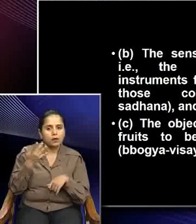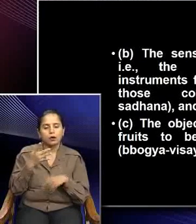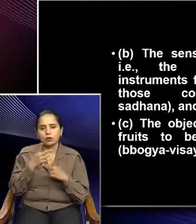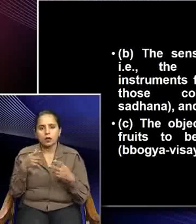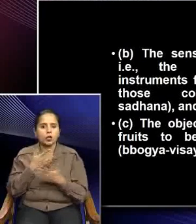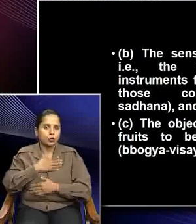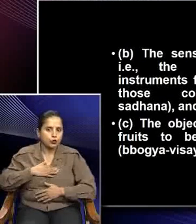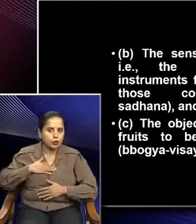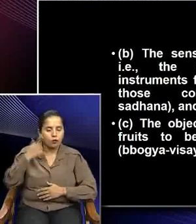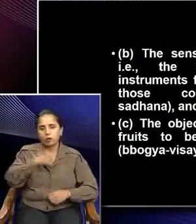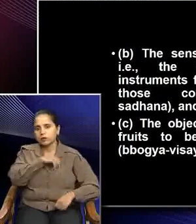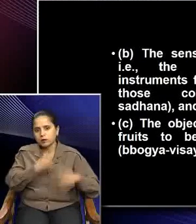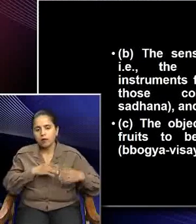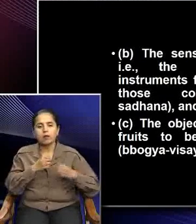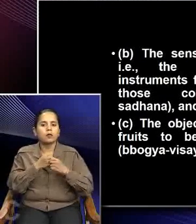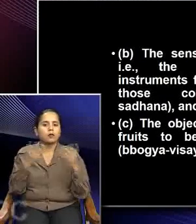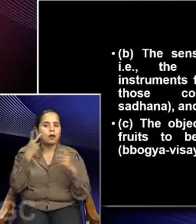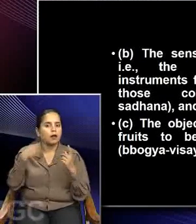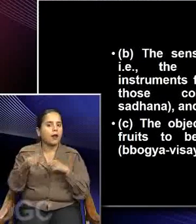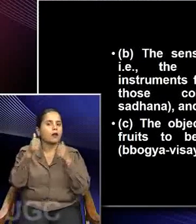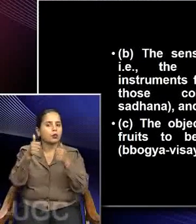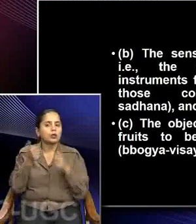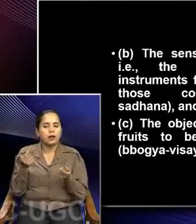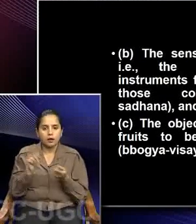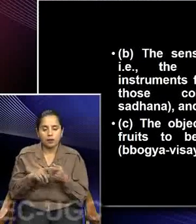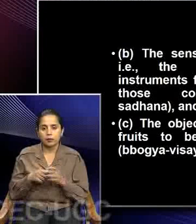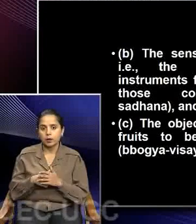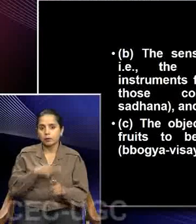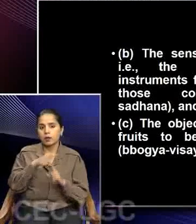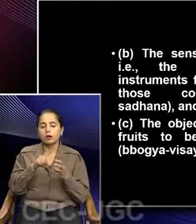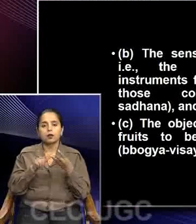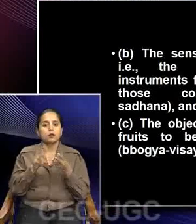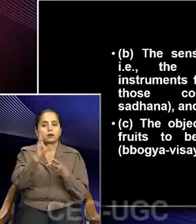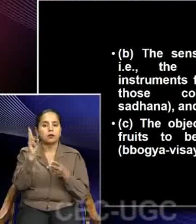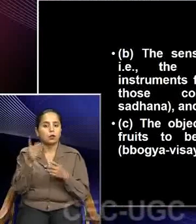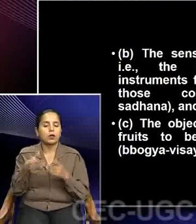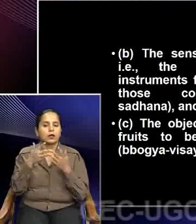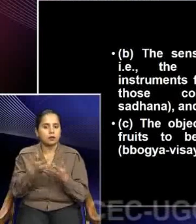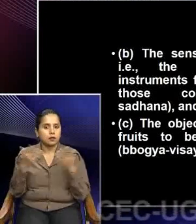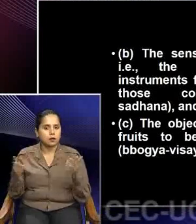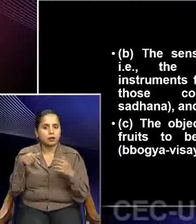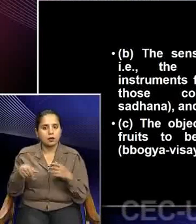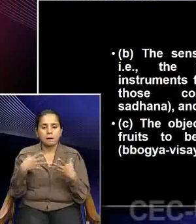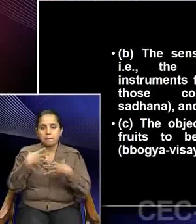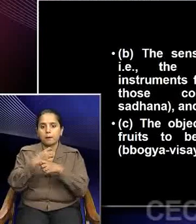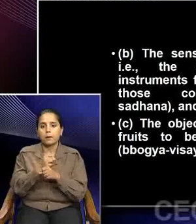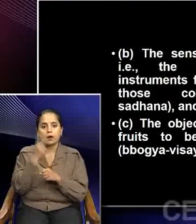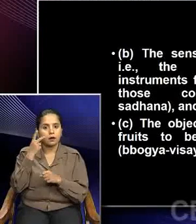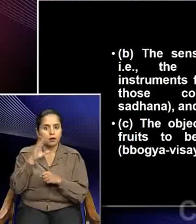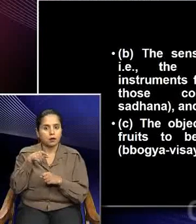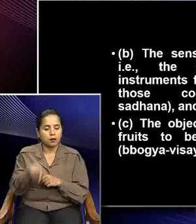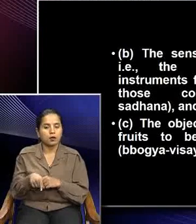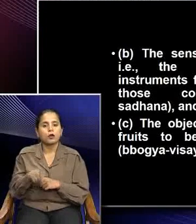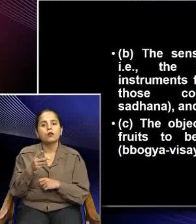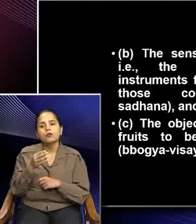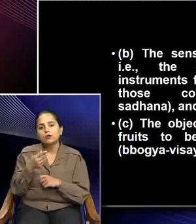enjoying those consequences. And the third is the object which constitutes the fruit